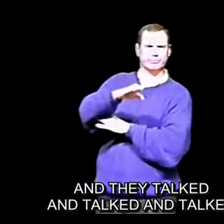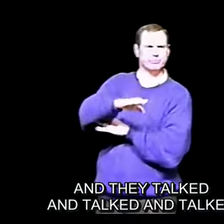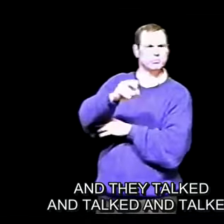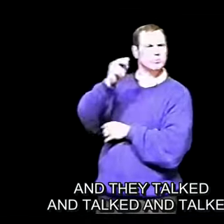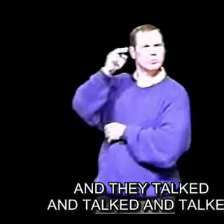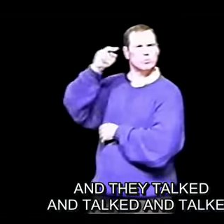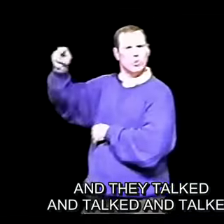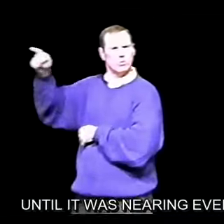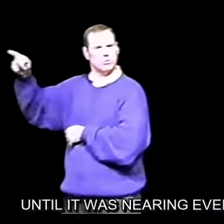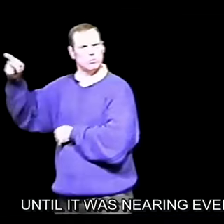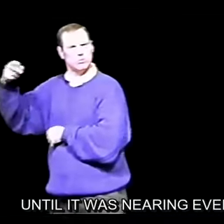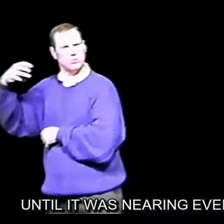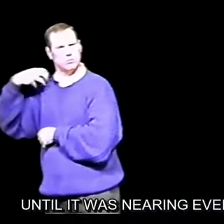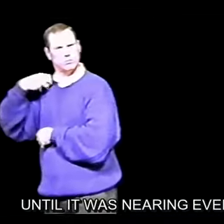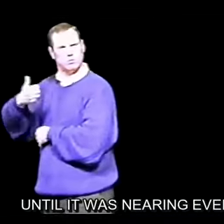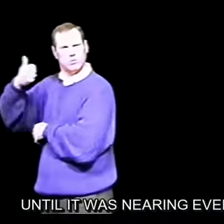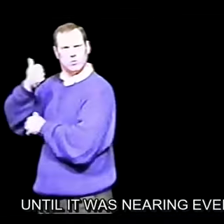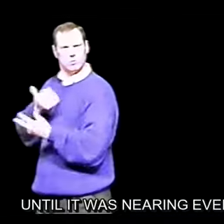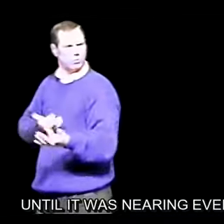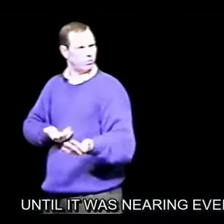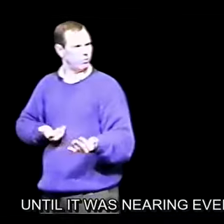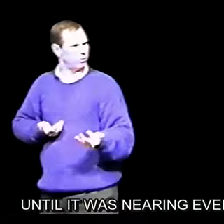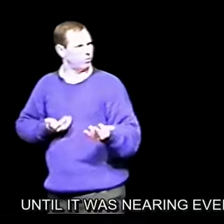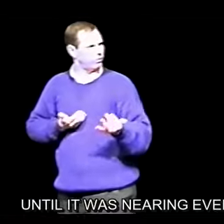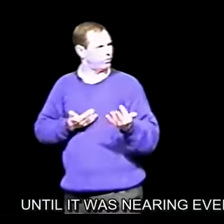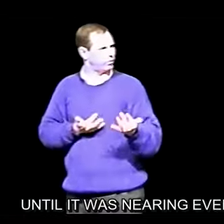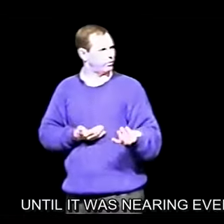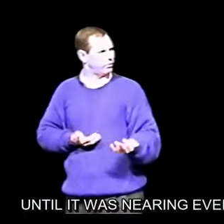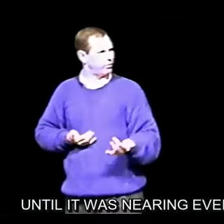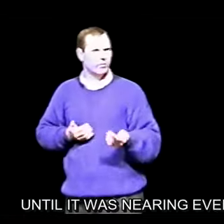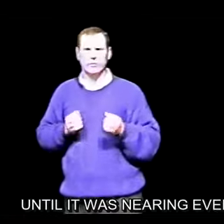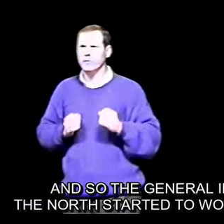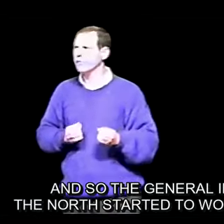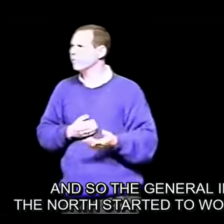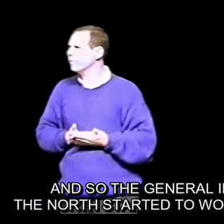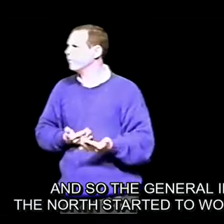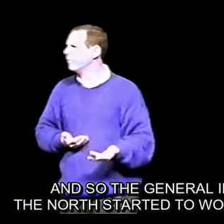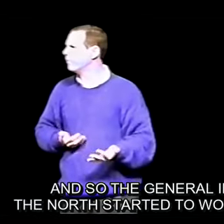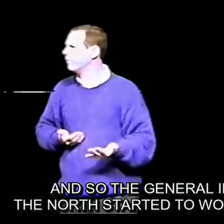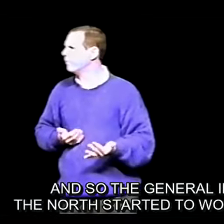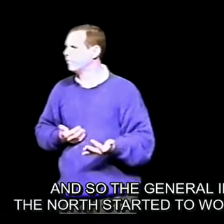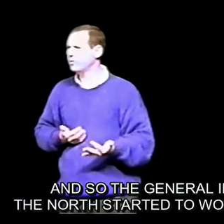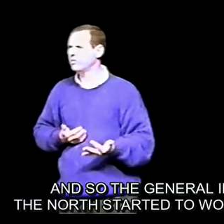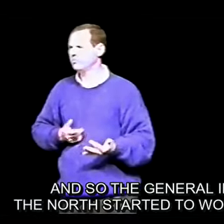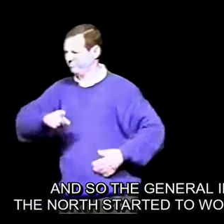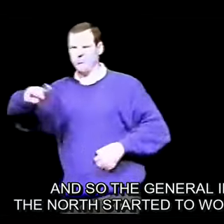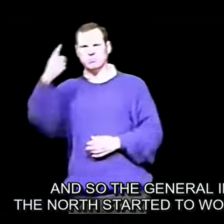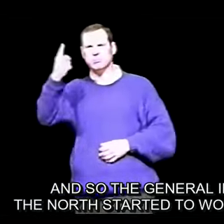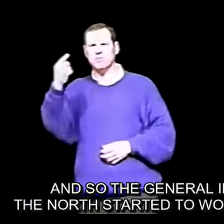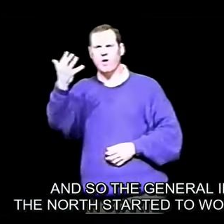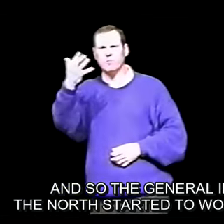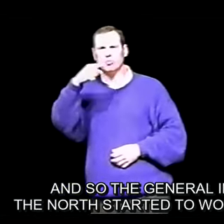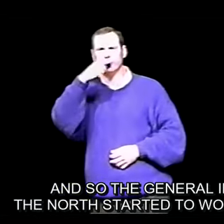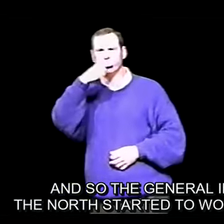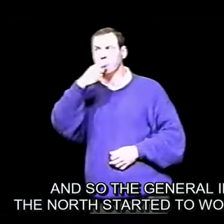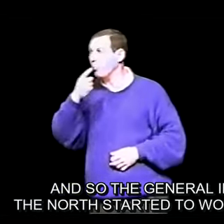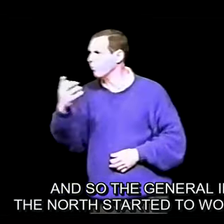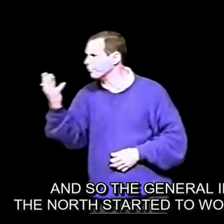was nearing evening. And so the general in the north started to wonder, where is he? He should